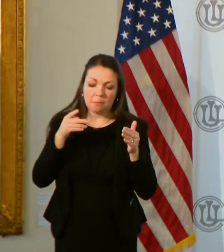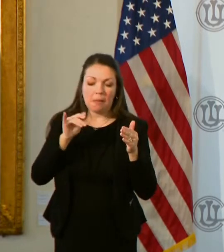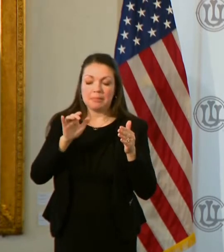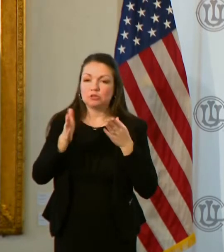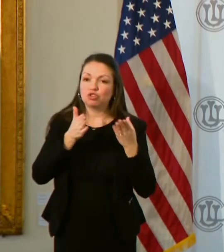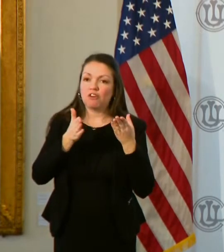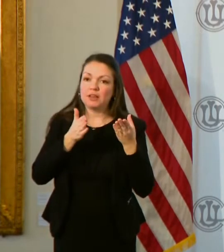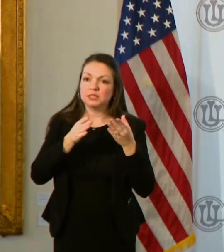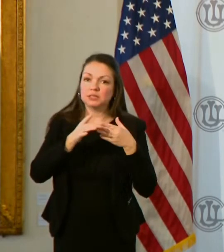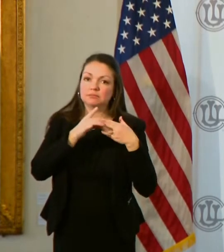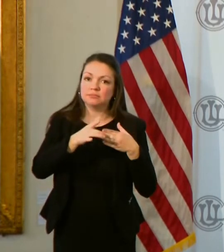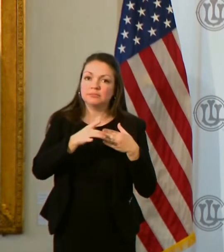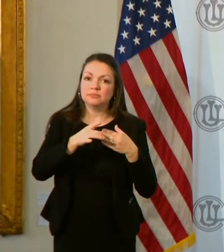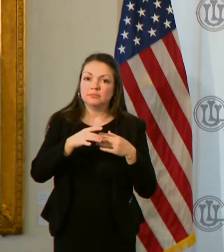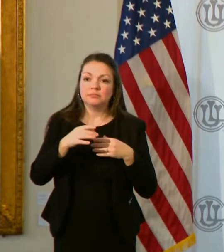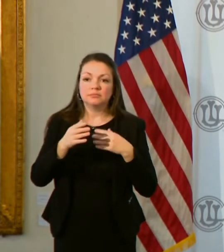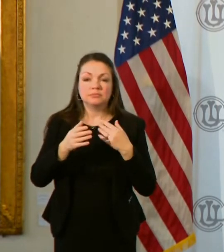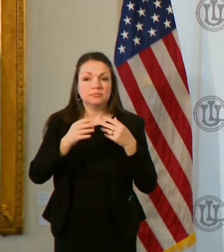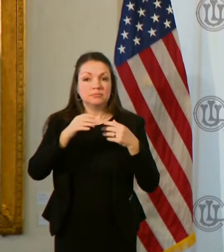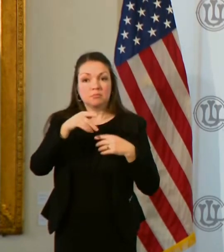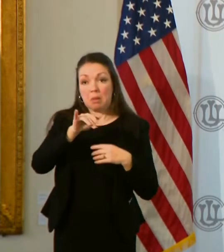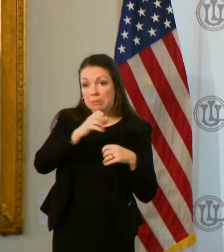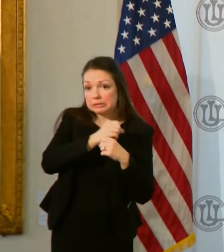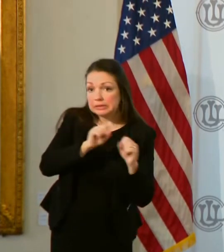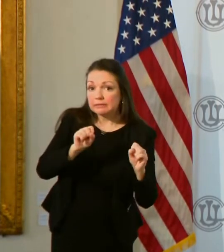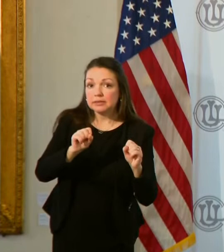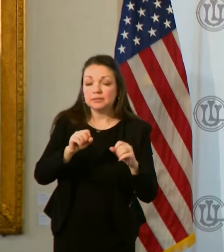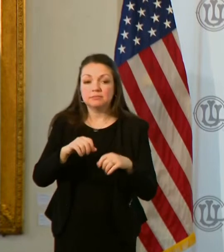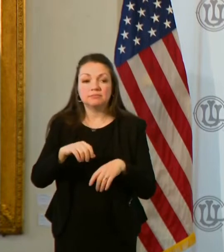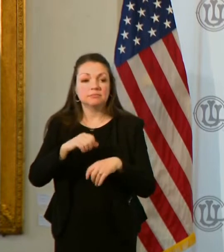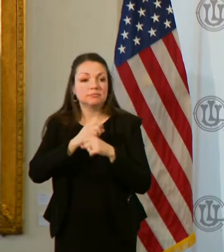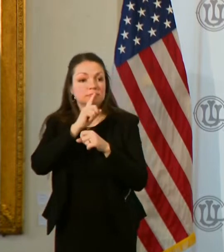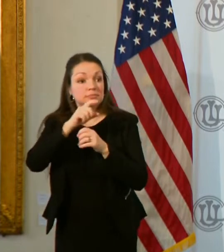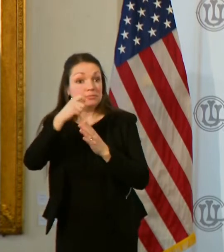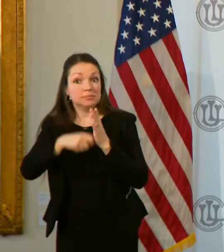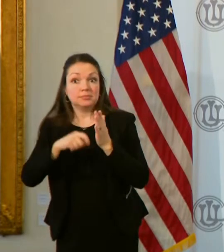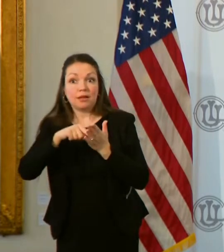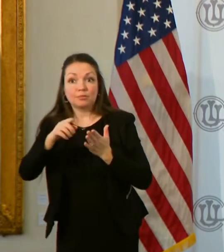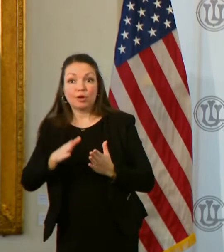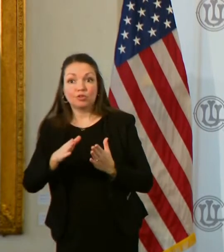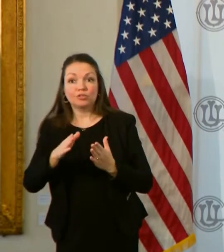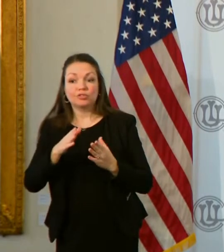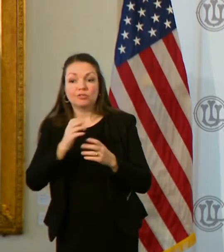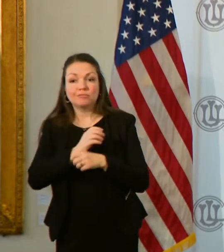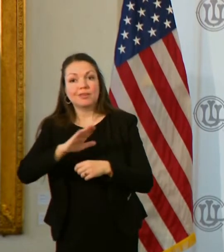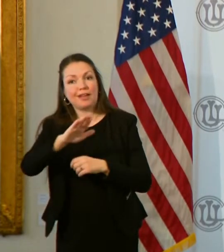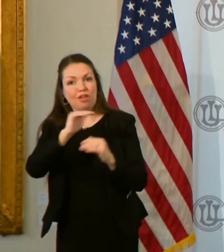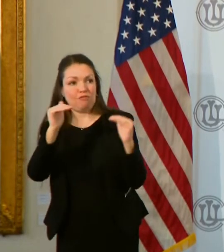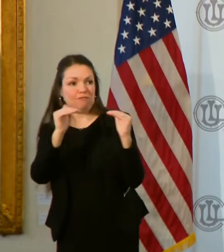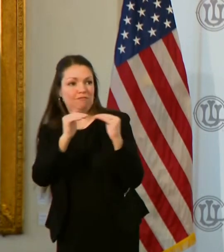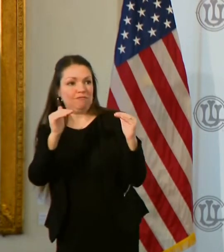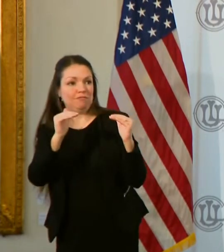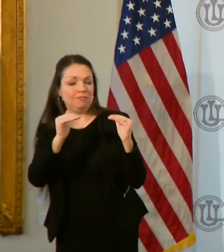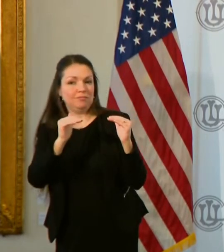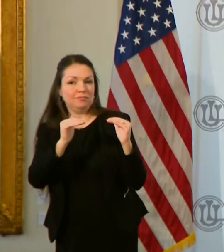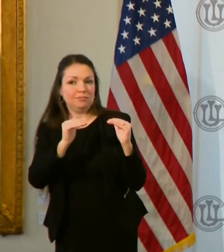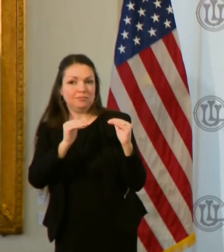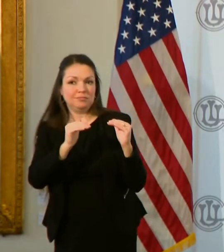whether fighting for public safety or ensuring taxpayers are getting their just